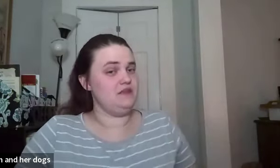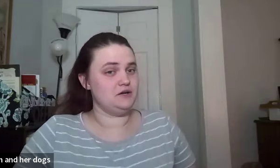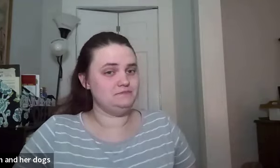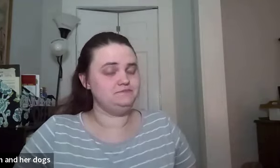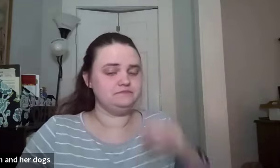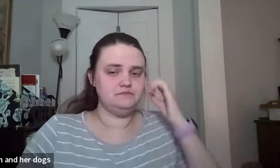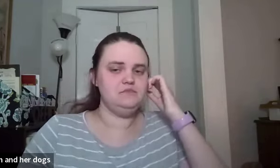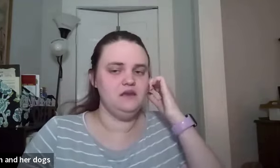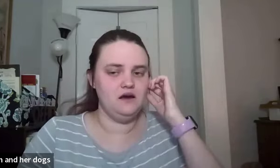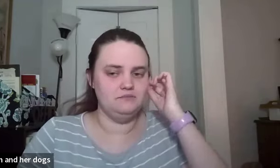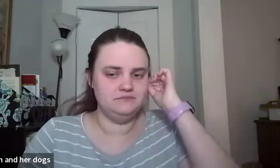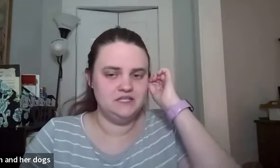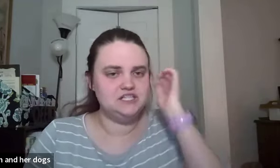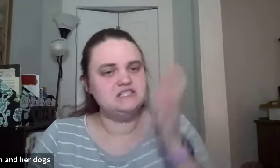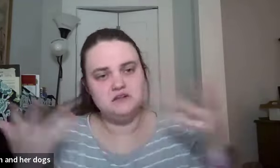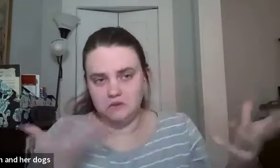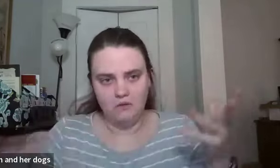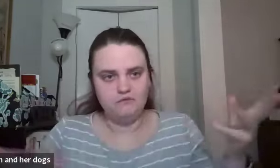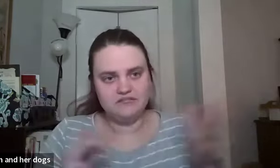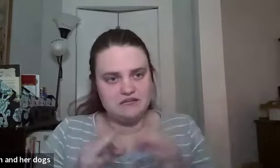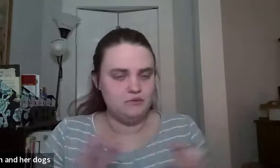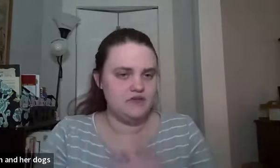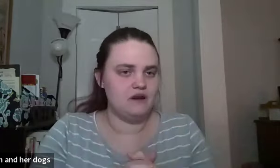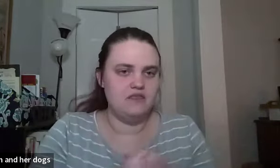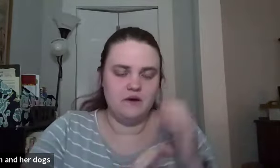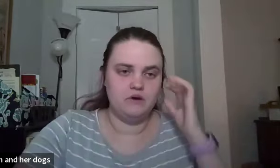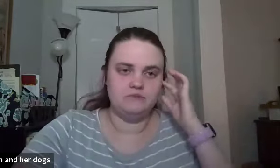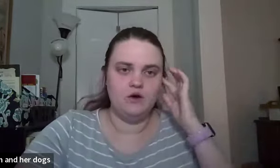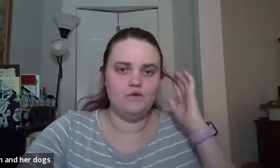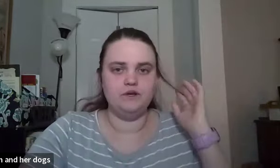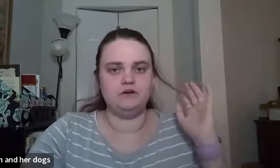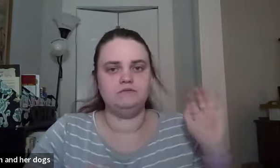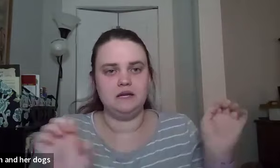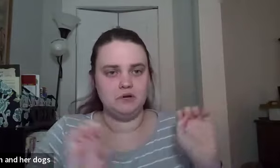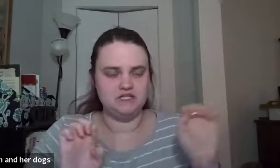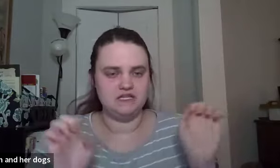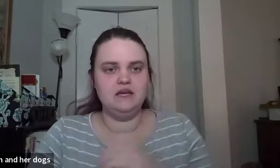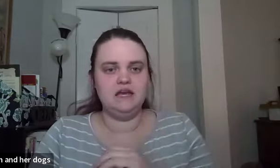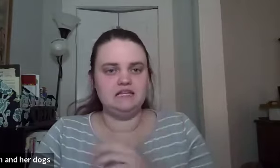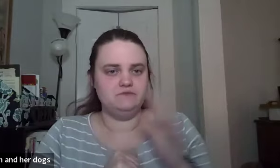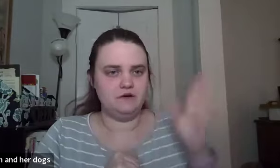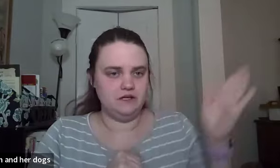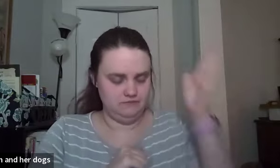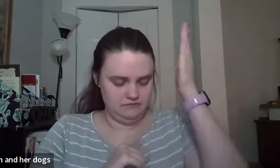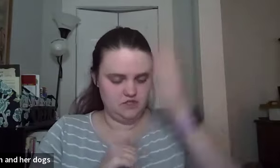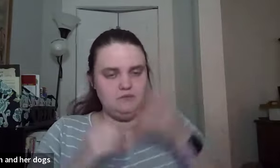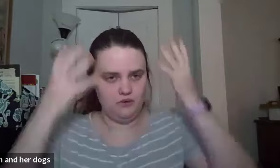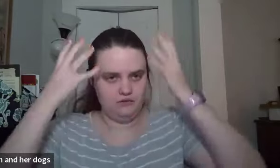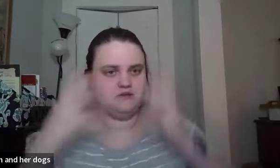there. Just a little helpful tidbit with that one. I think that one can be helpful when you're in emergency. It is very to the point with